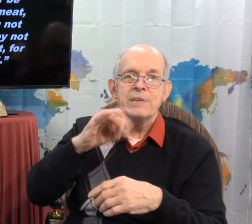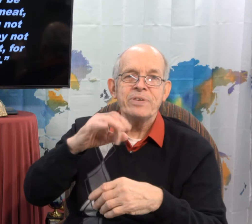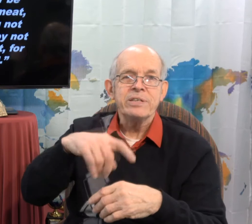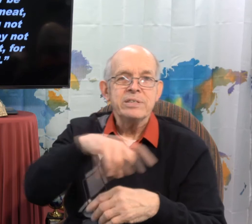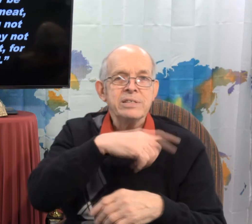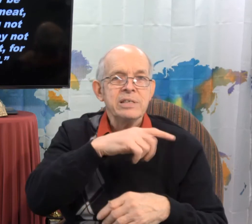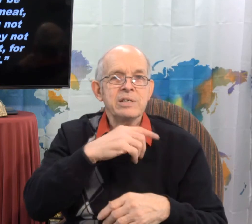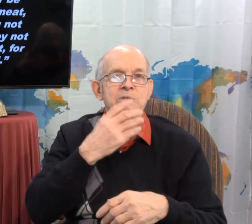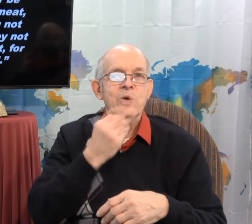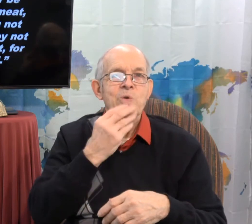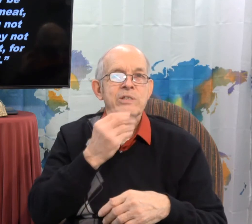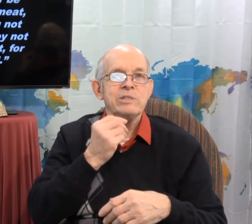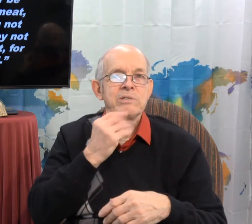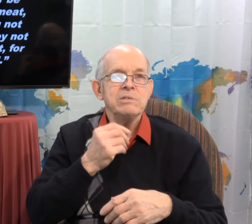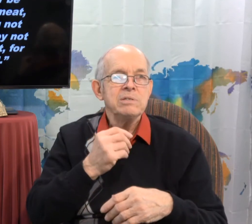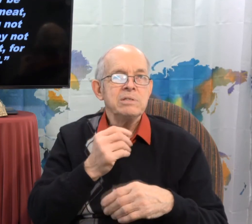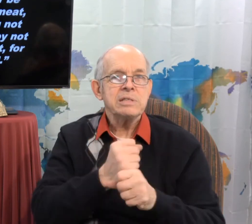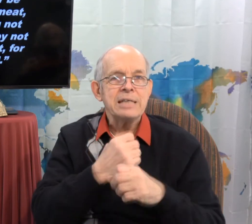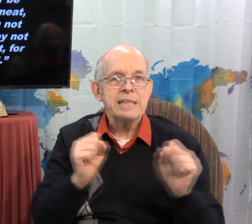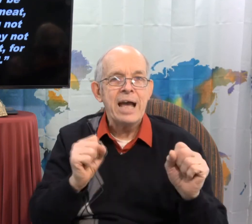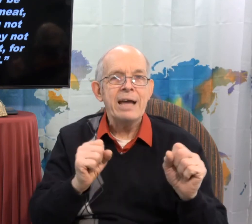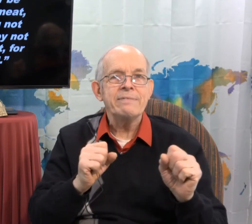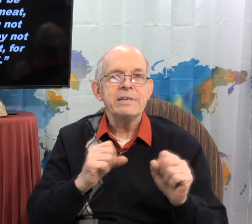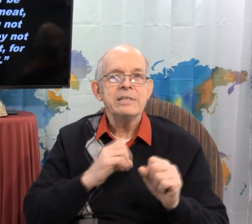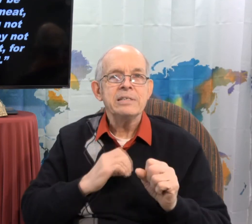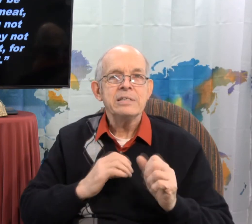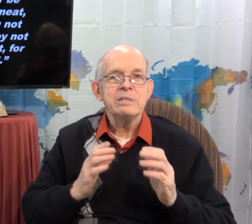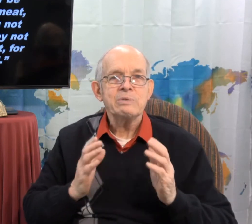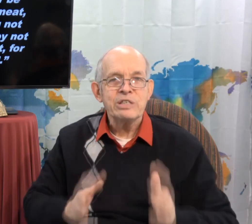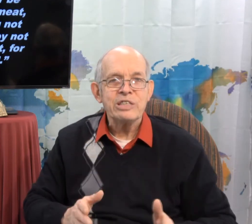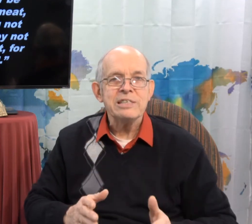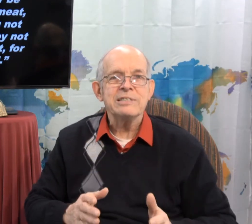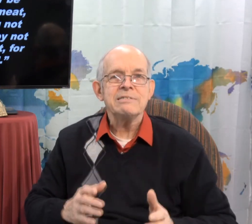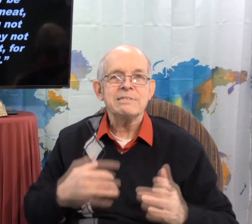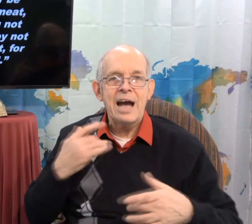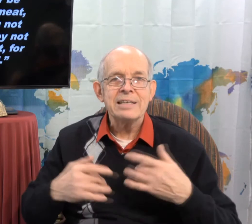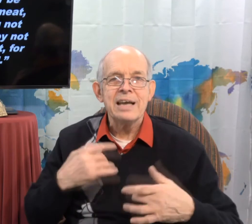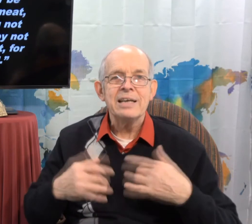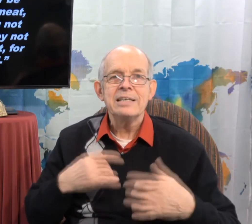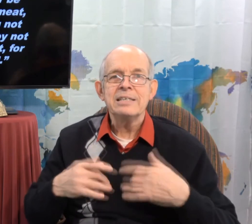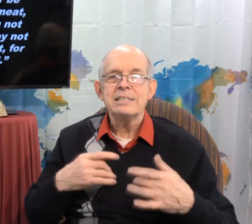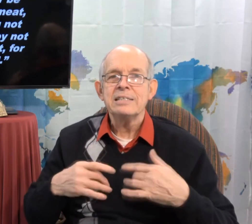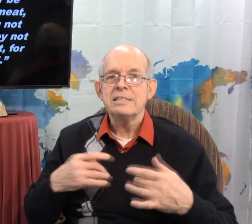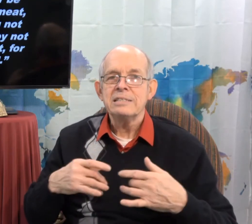the Jews get saved, Christian, dying,